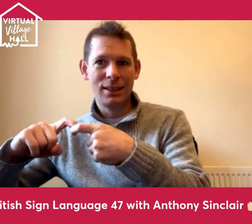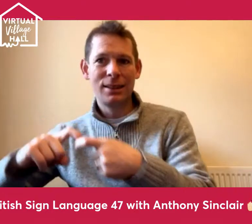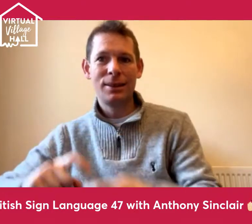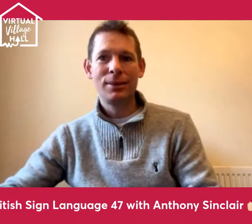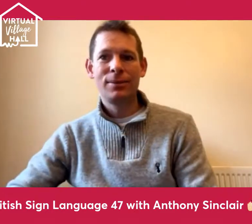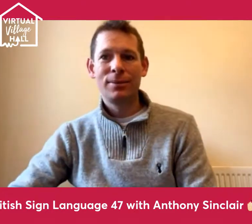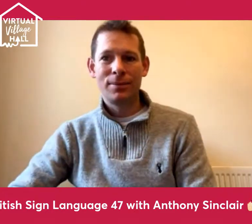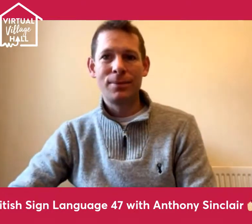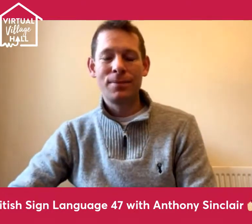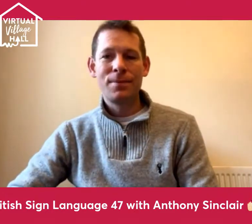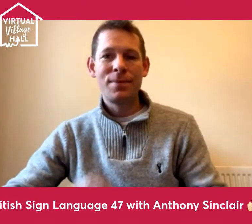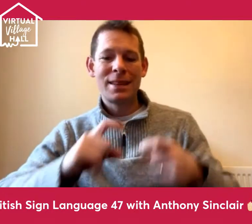Caravan.